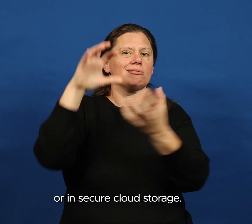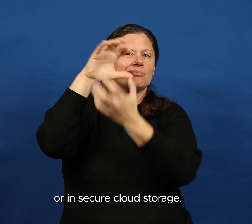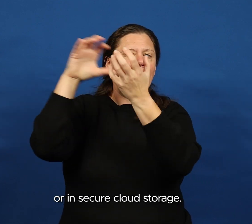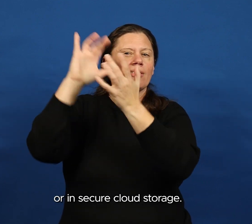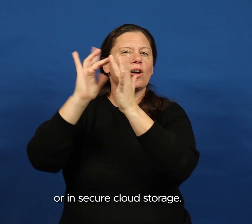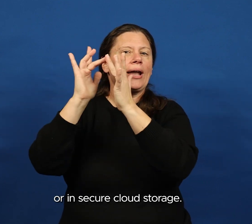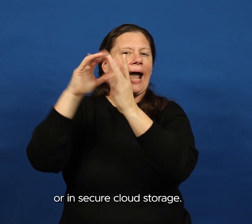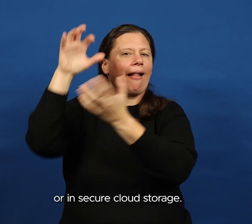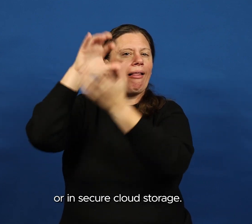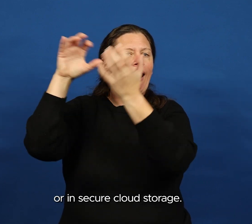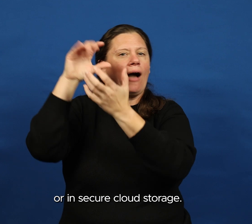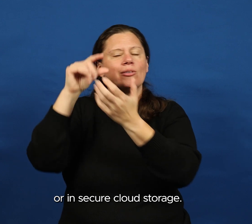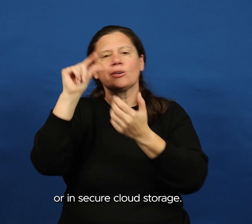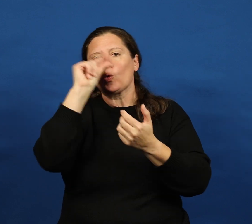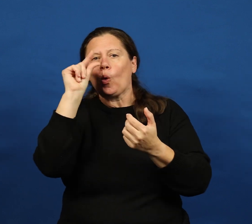storage.